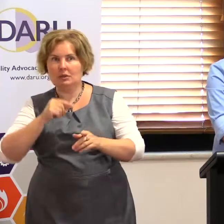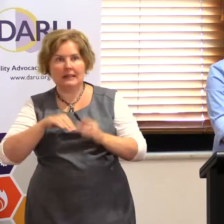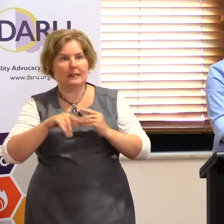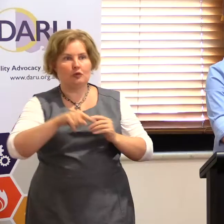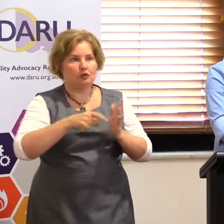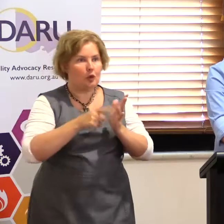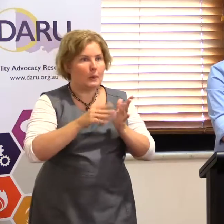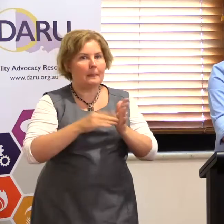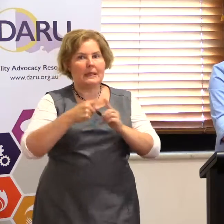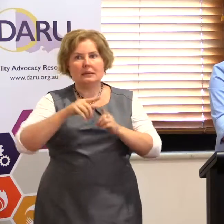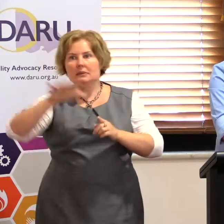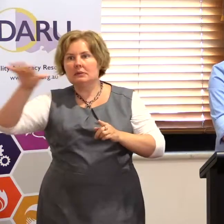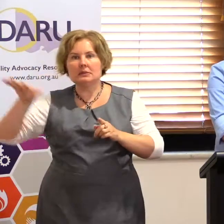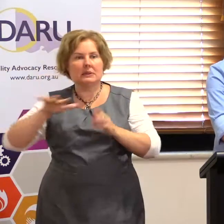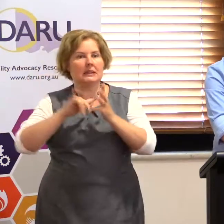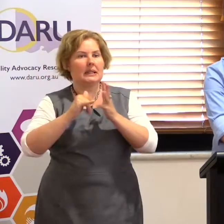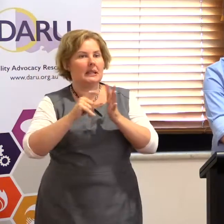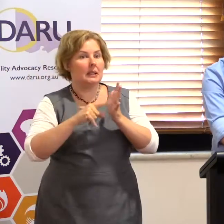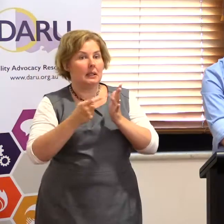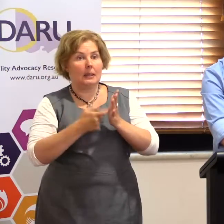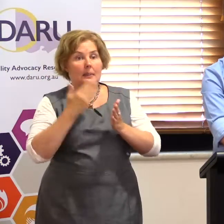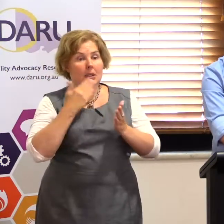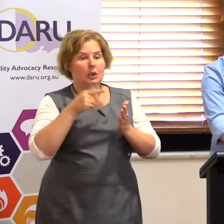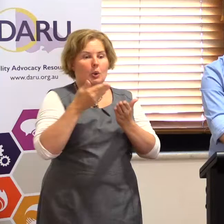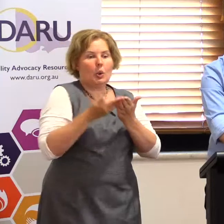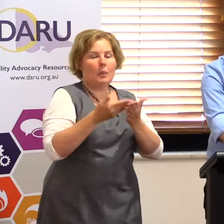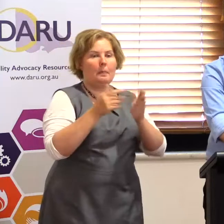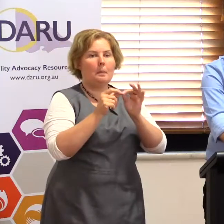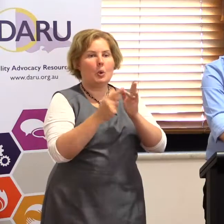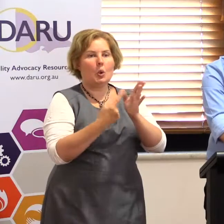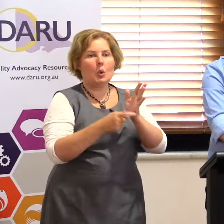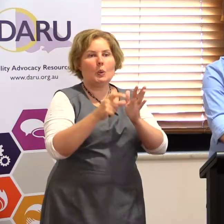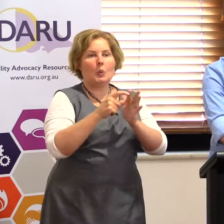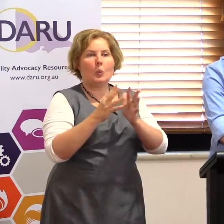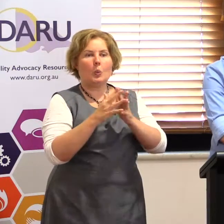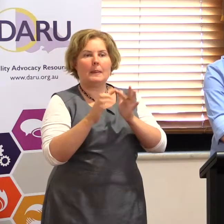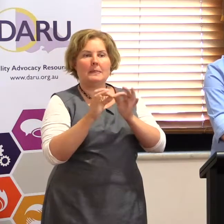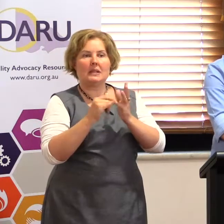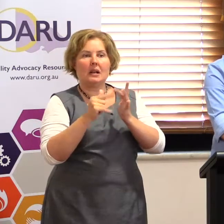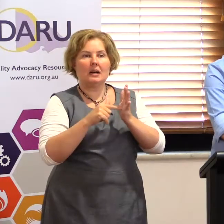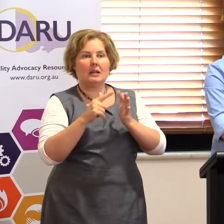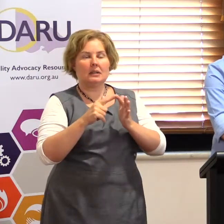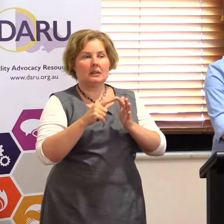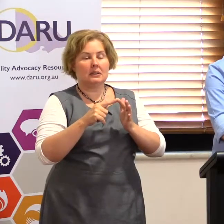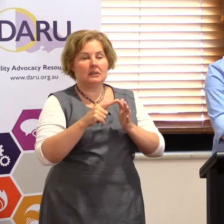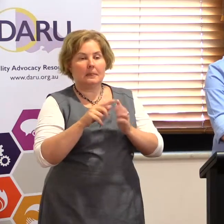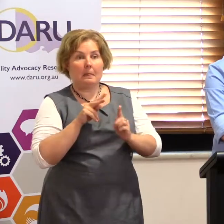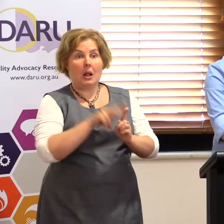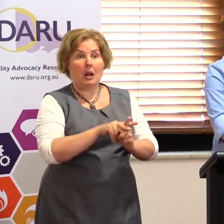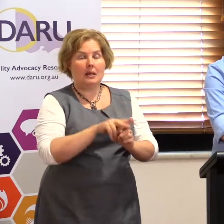please hop on the Get On Board website and apply if you're interested. So that closes on the 10th of March. We are